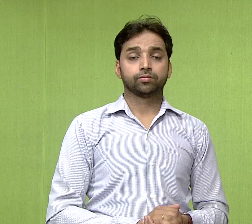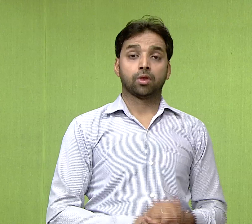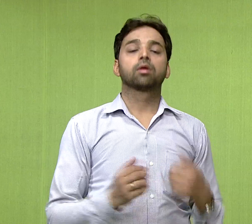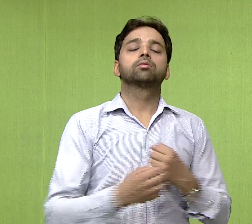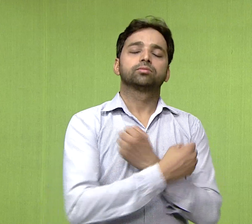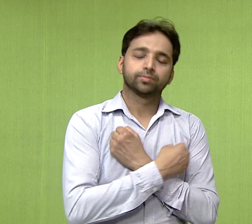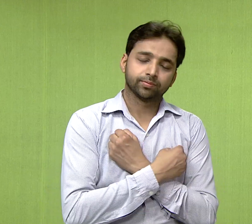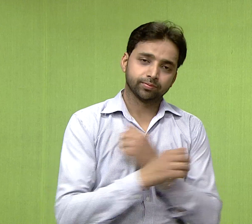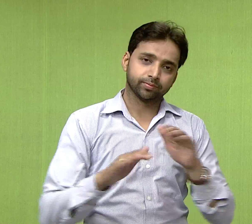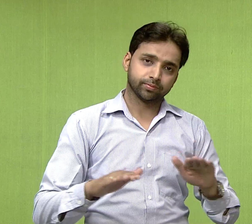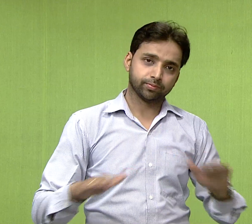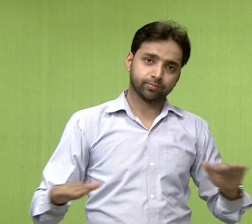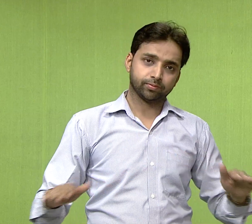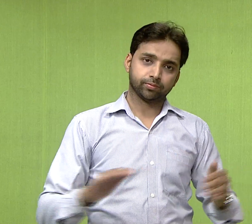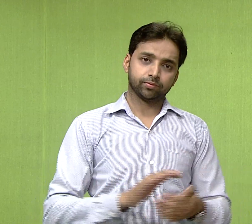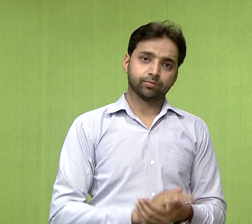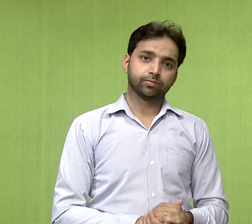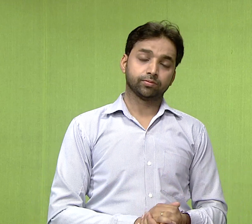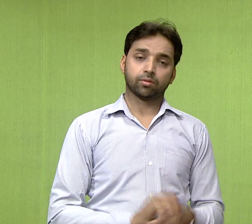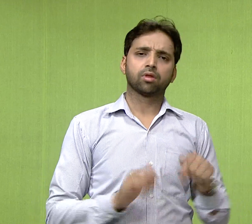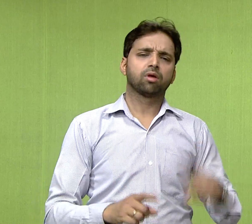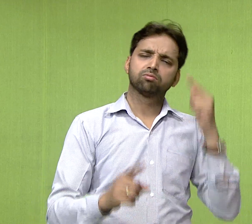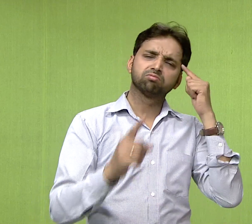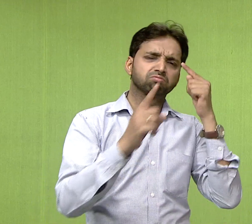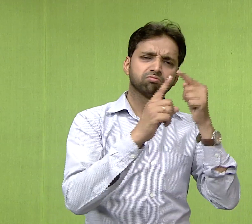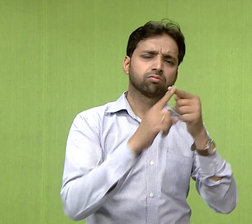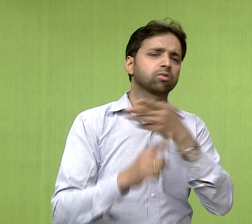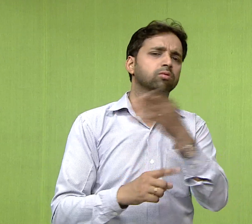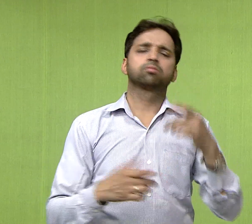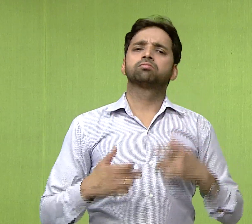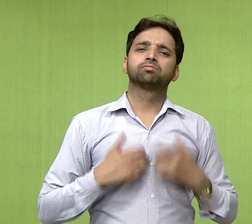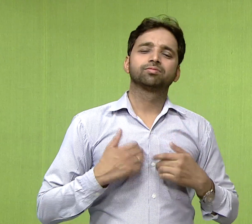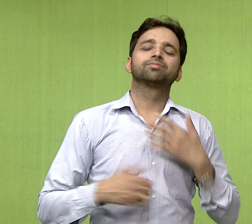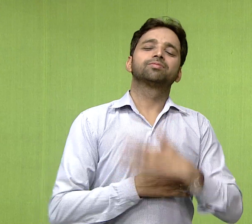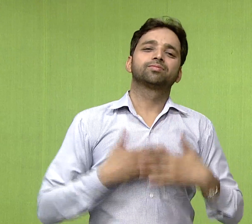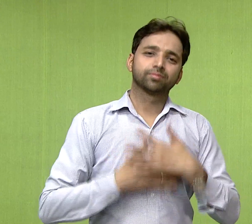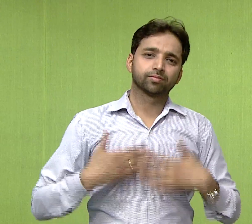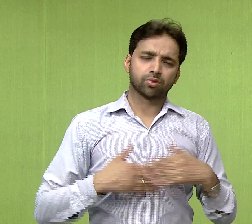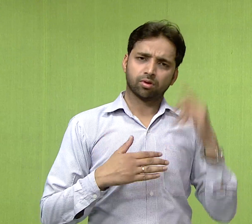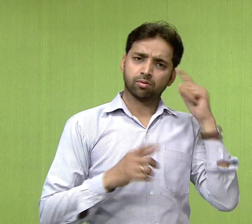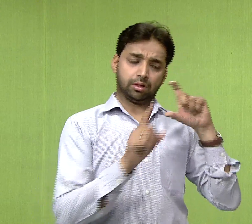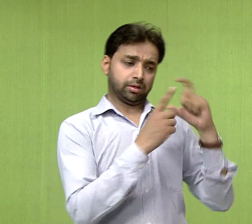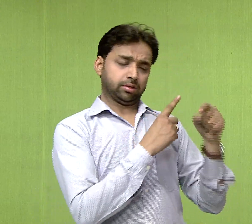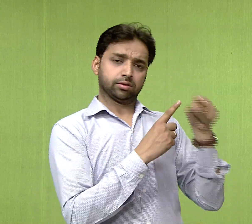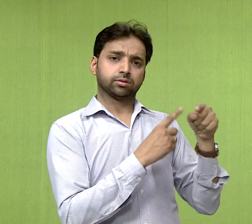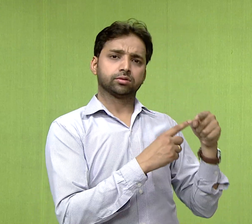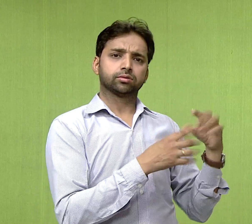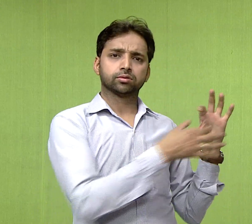Dear learners, I hope you have enjoyed learning about culture as much as I